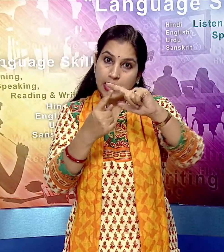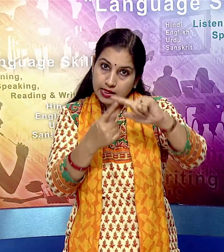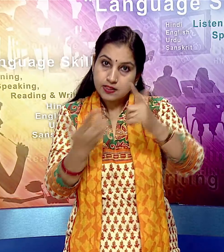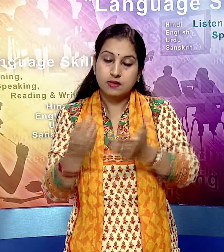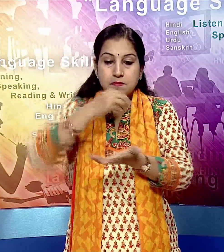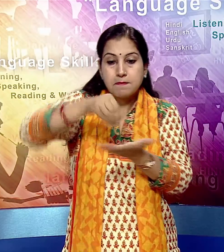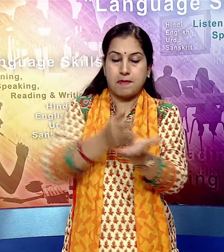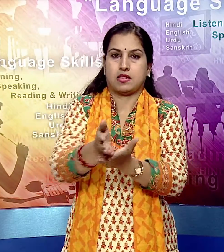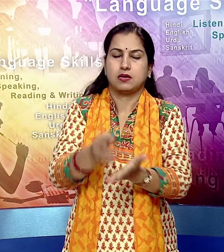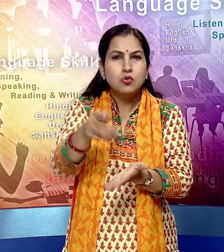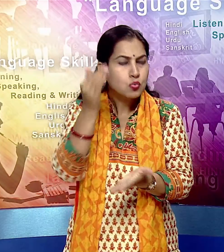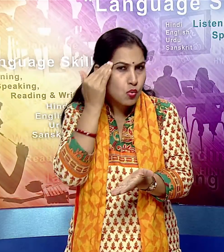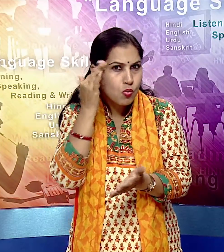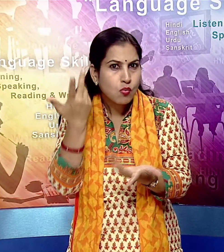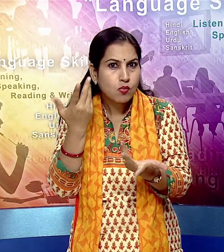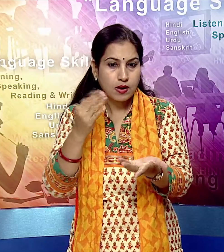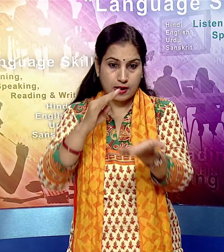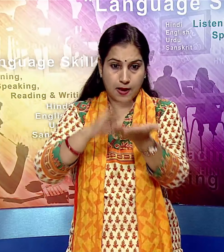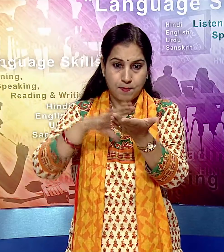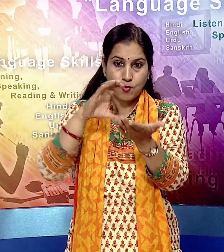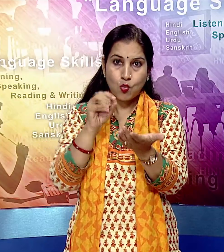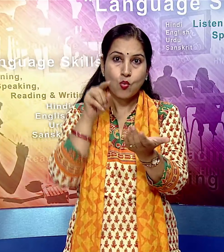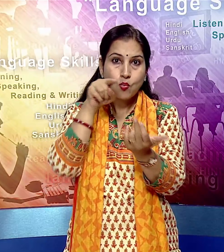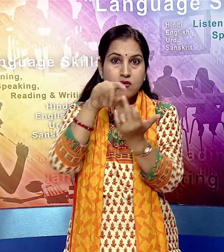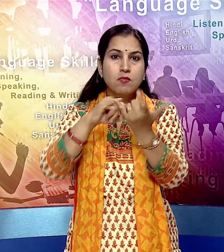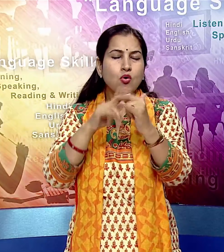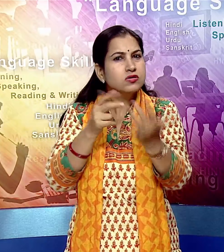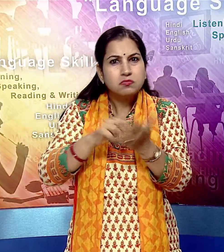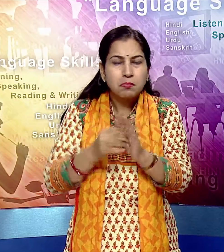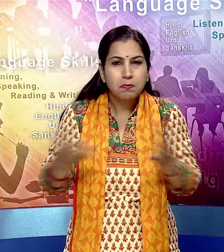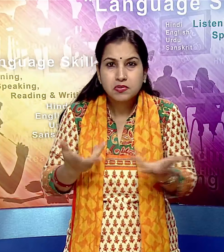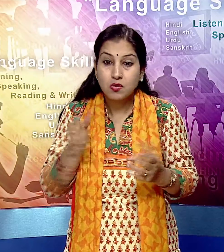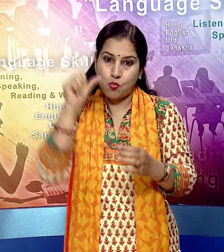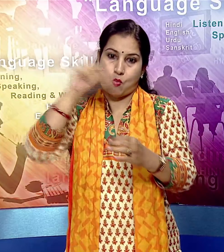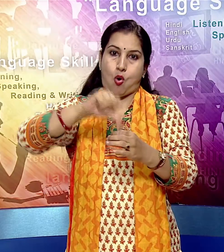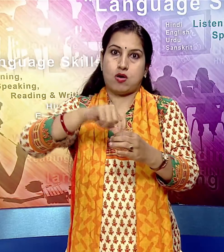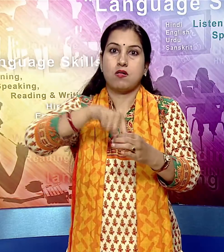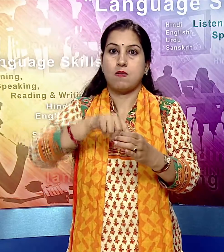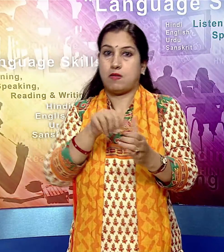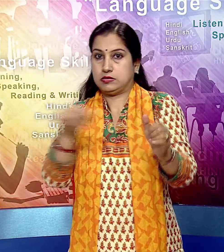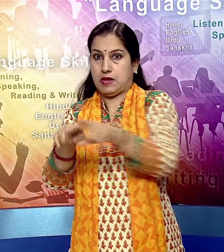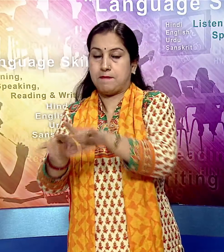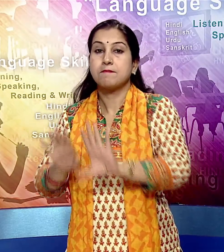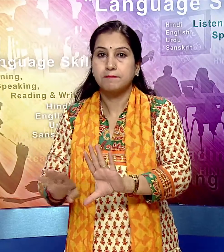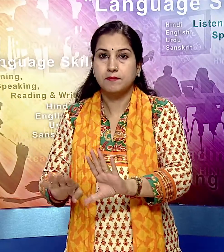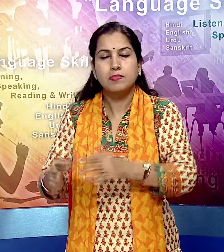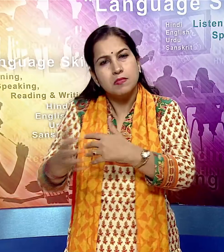You know the meaning of moist is water. Any cooking which